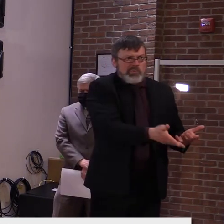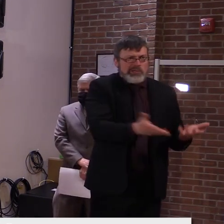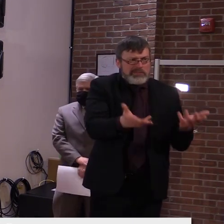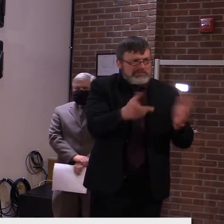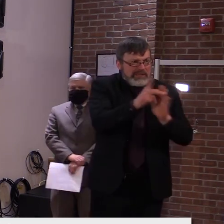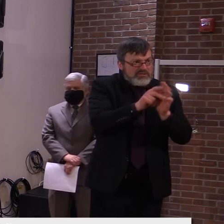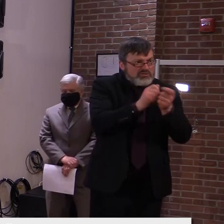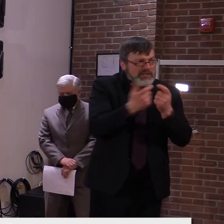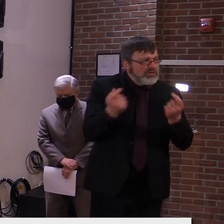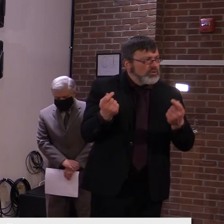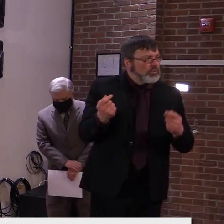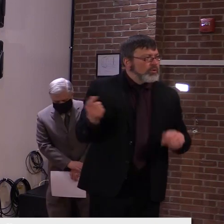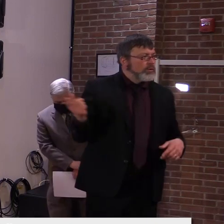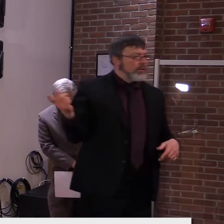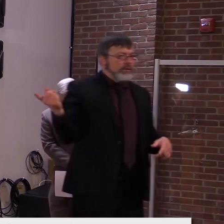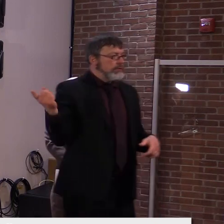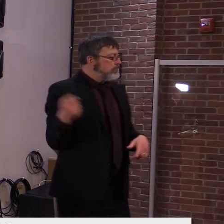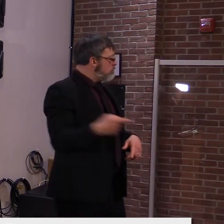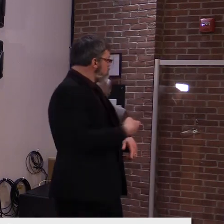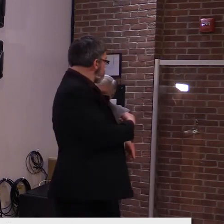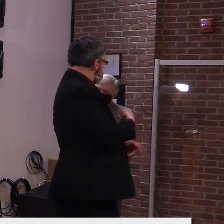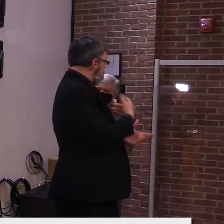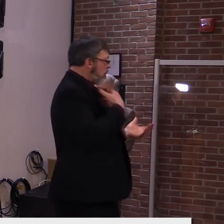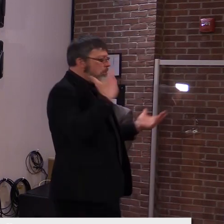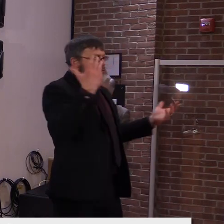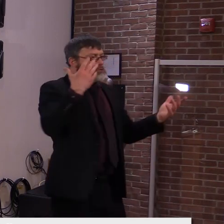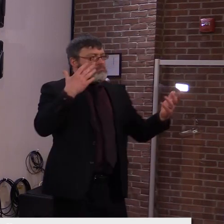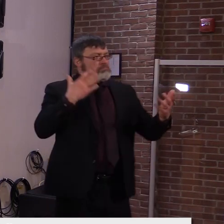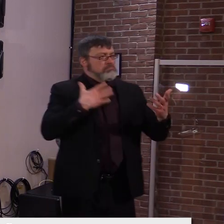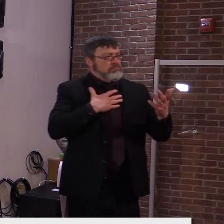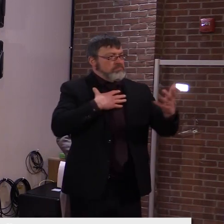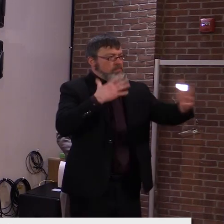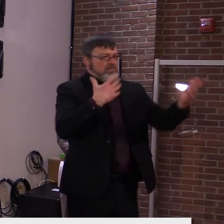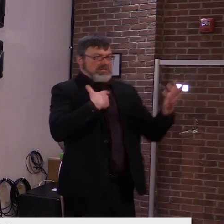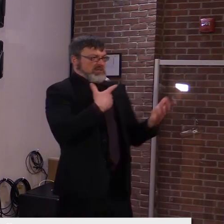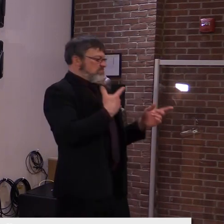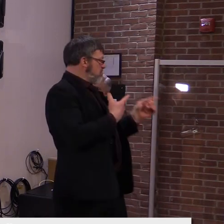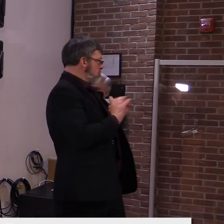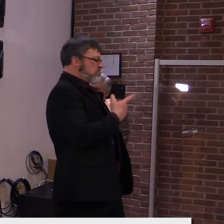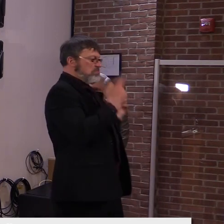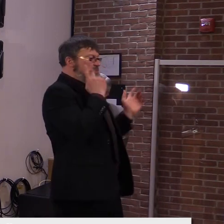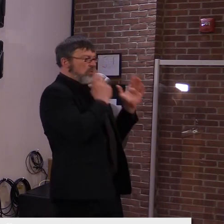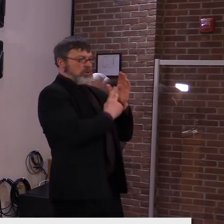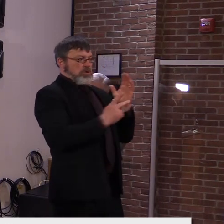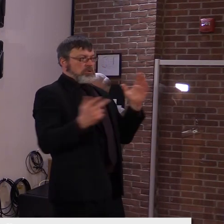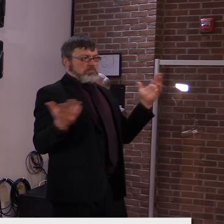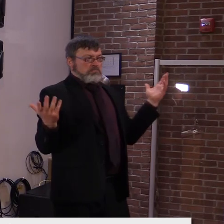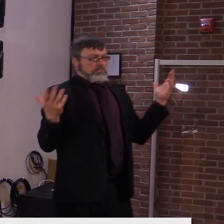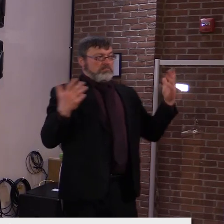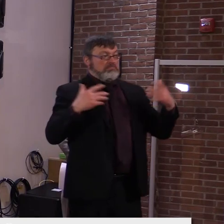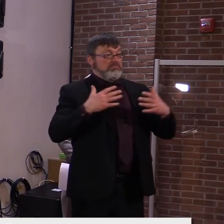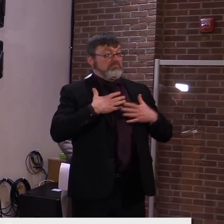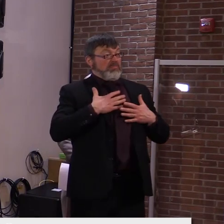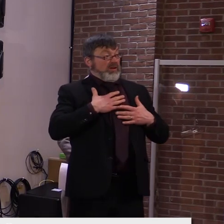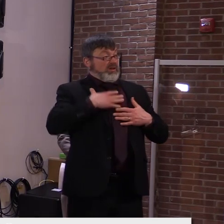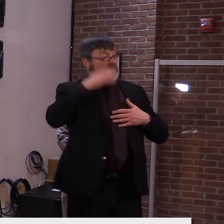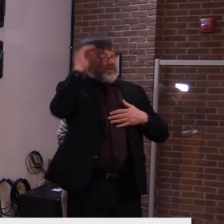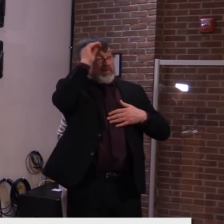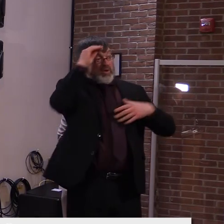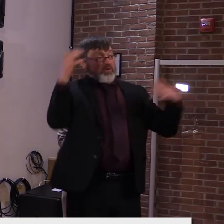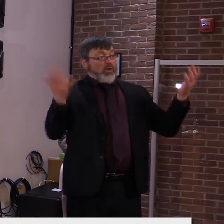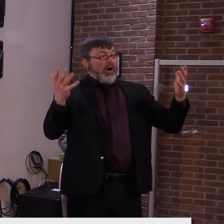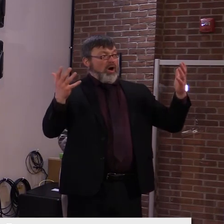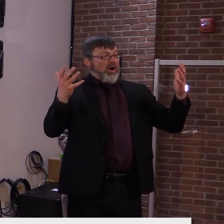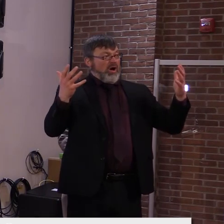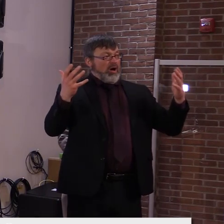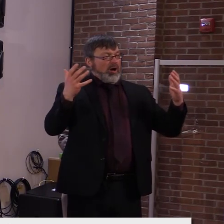Secretary Smith to comment as well. But from my perspective, we've seen great success amongst all the other hospitals throughout the